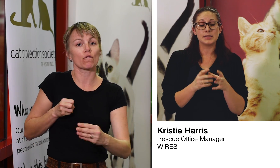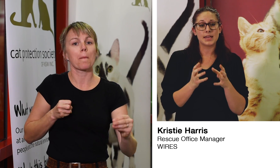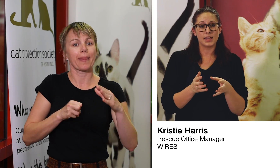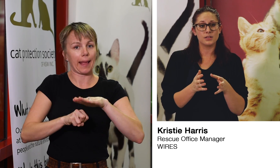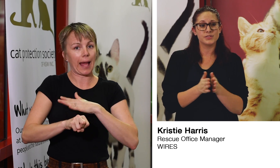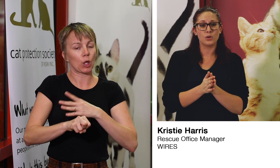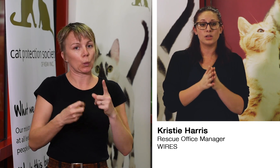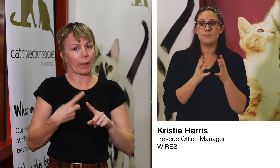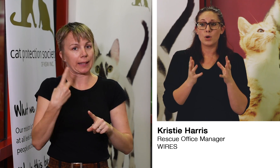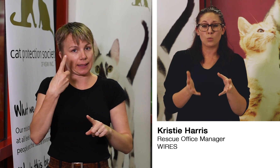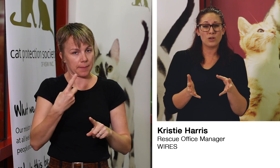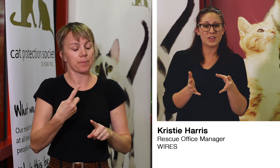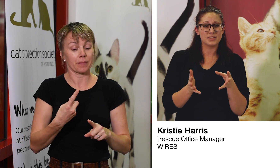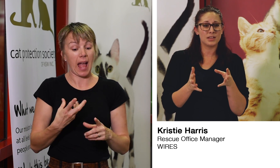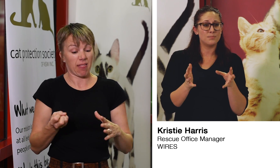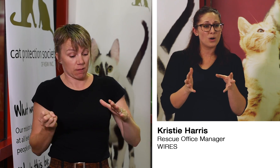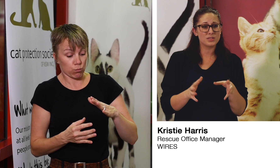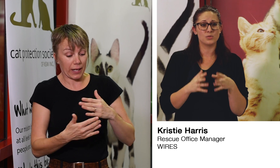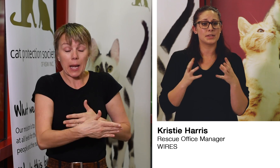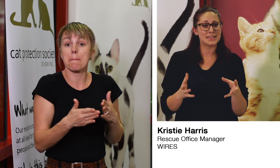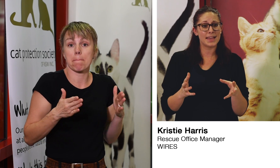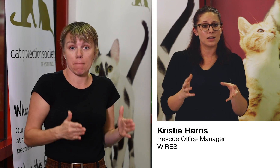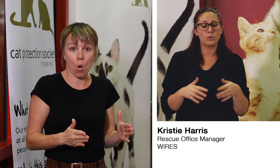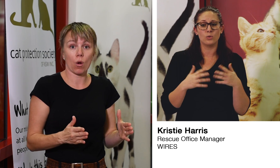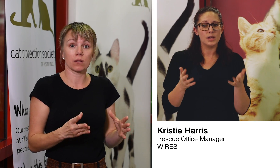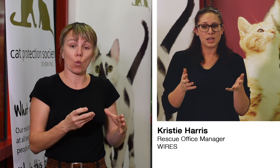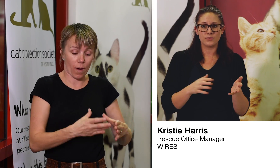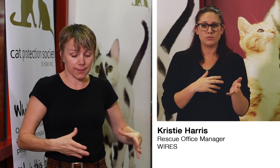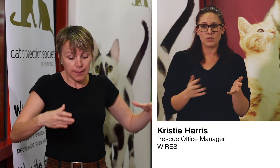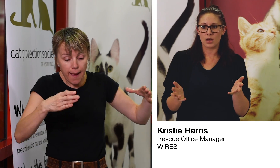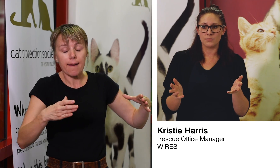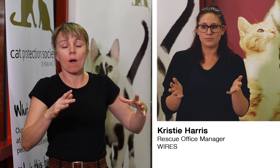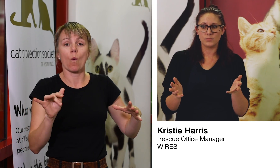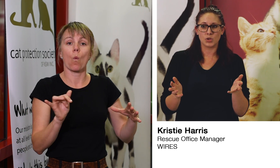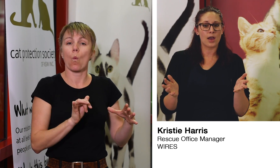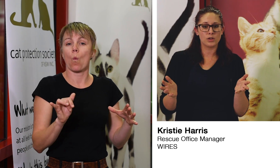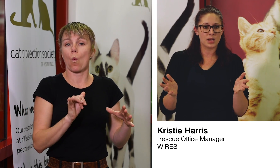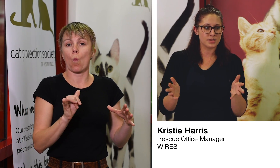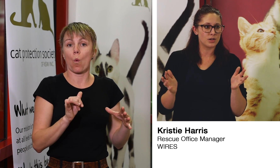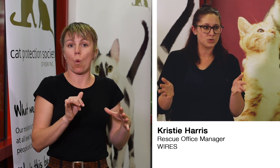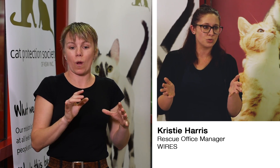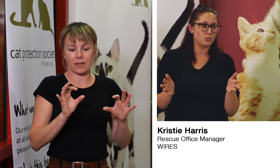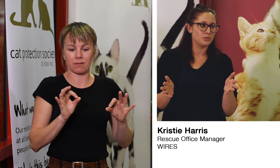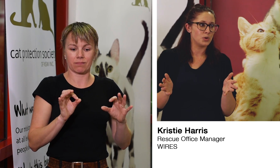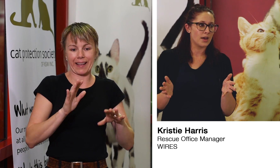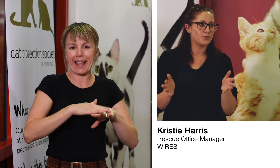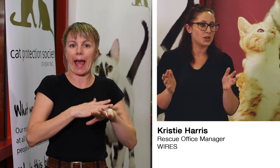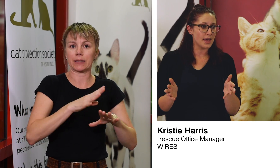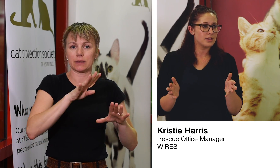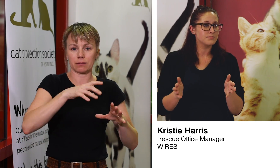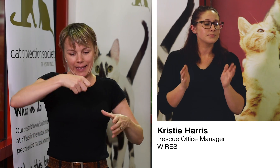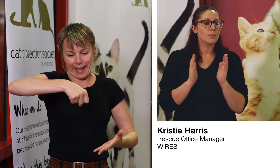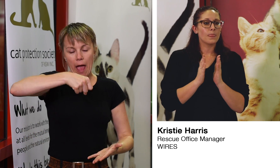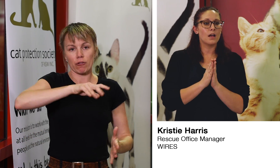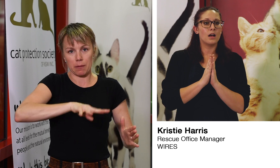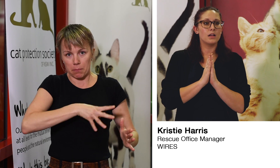and contain it. So in a well-ventilated box or a container, or even your carrier basket that I'm sure all of you have for your